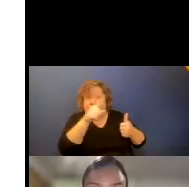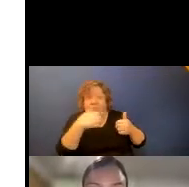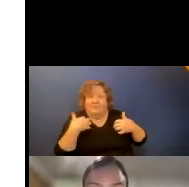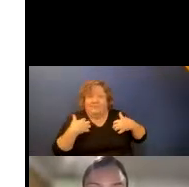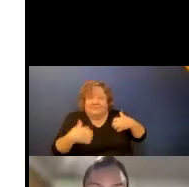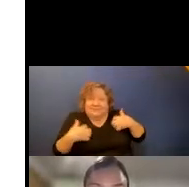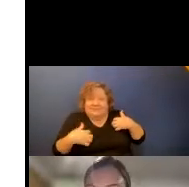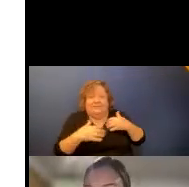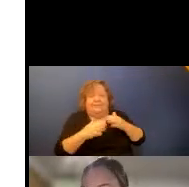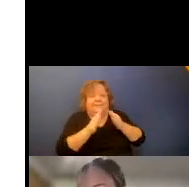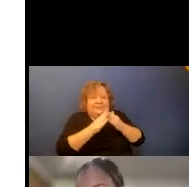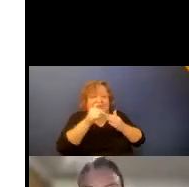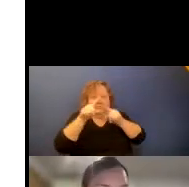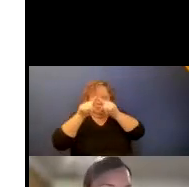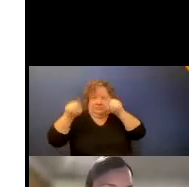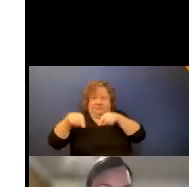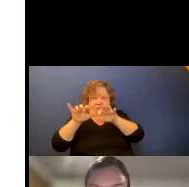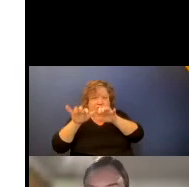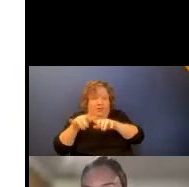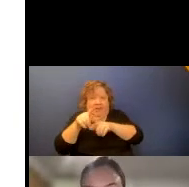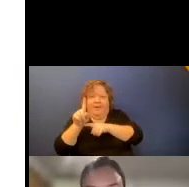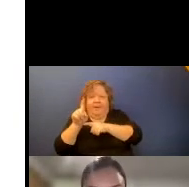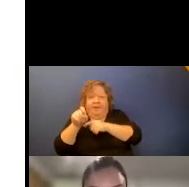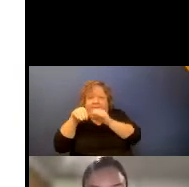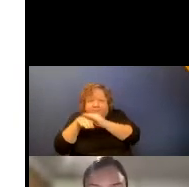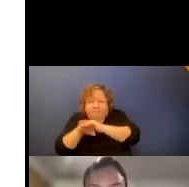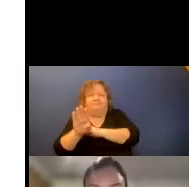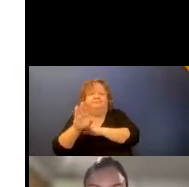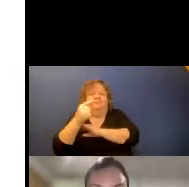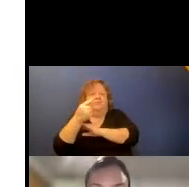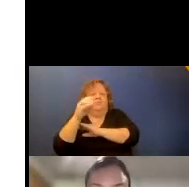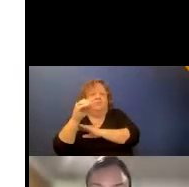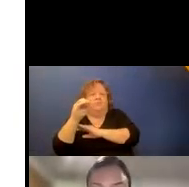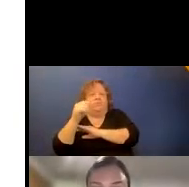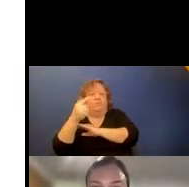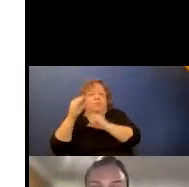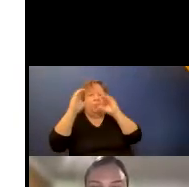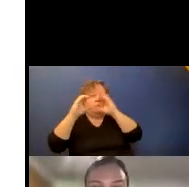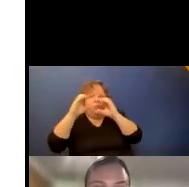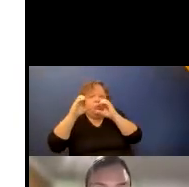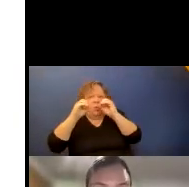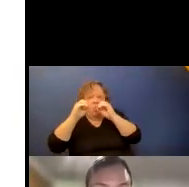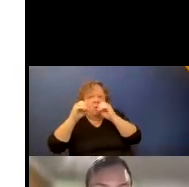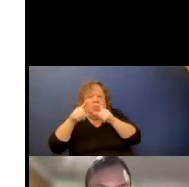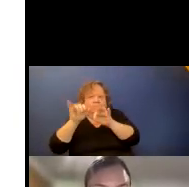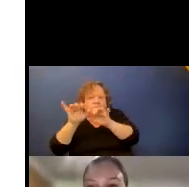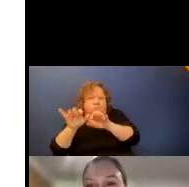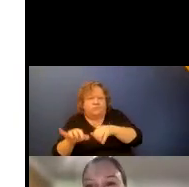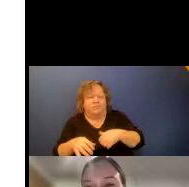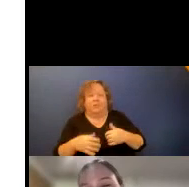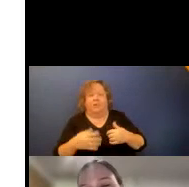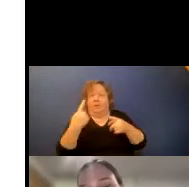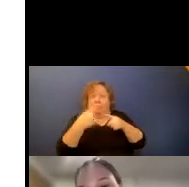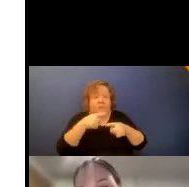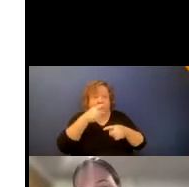any case studies, testimonials, best practices, learnings, stories, anecdotes, quotes,